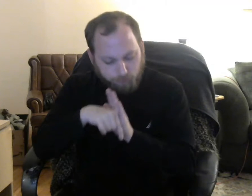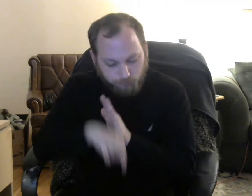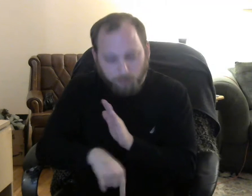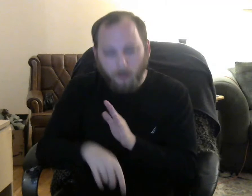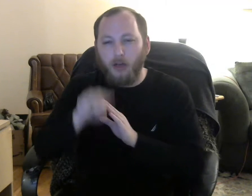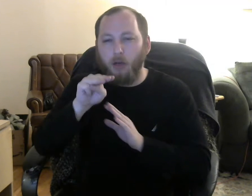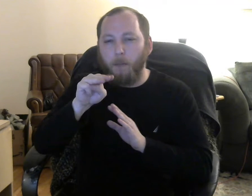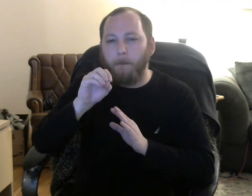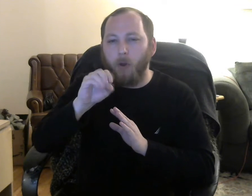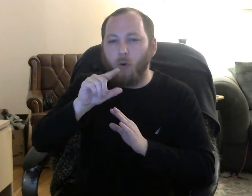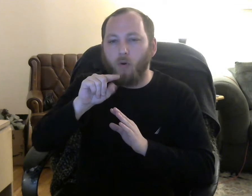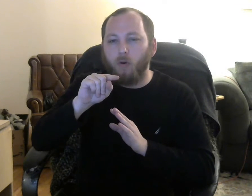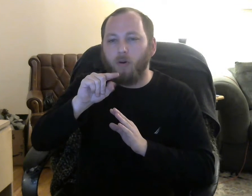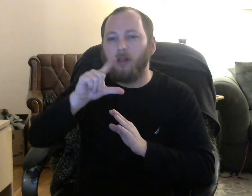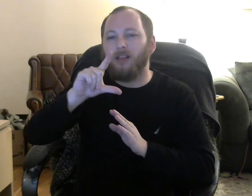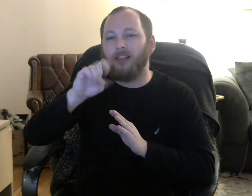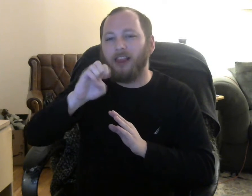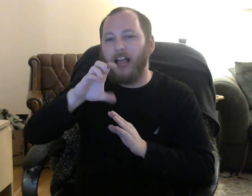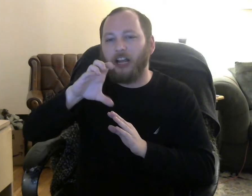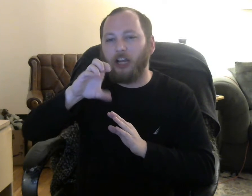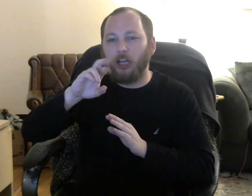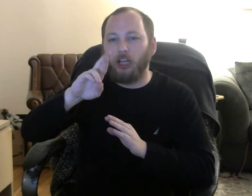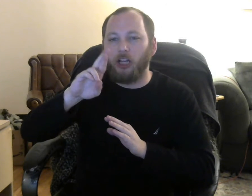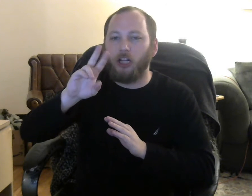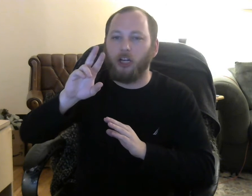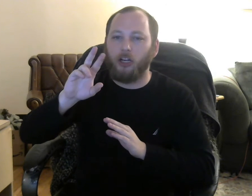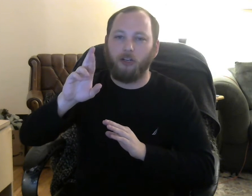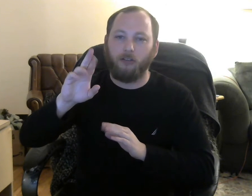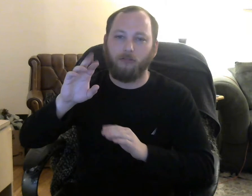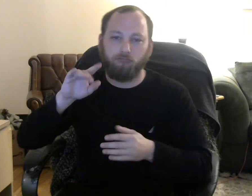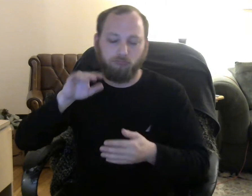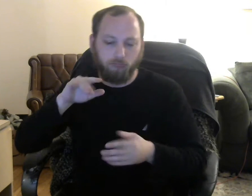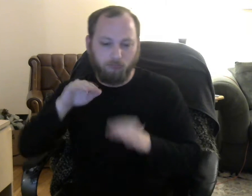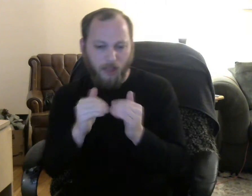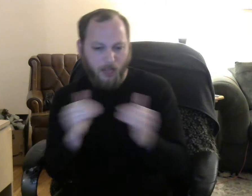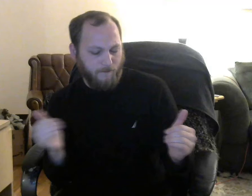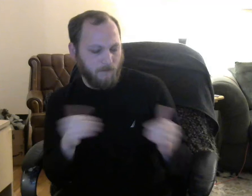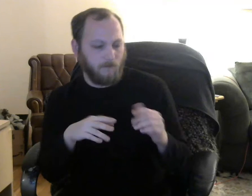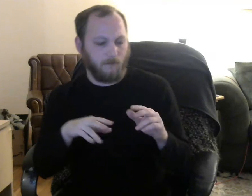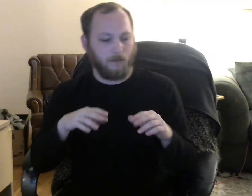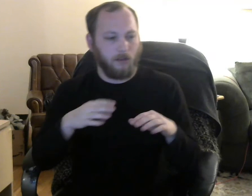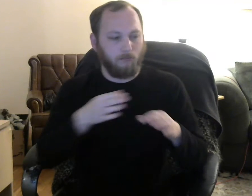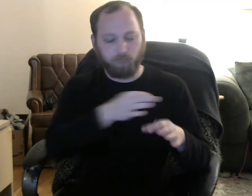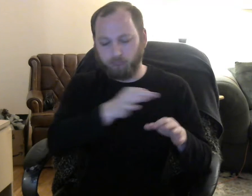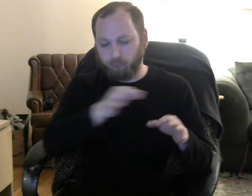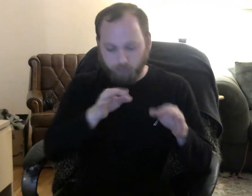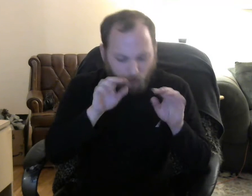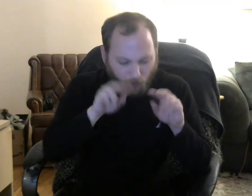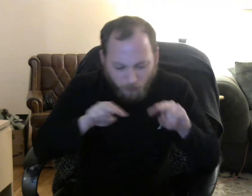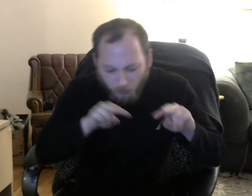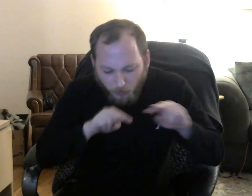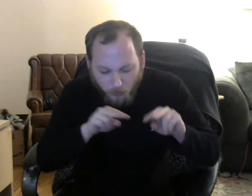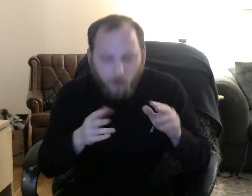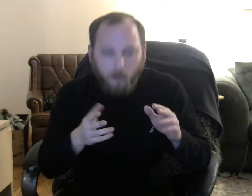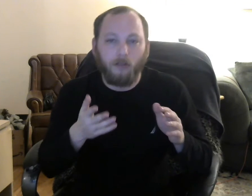things like engineer biology or affect the world around us. It's going to raise all sorts of fascinating and deep and ethical questions.